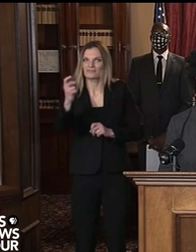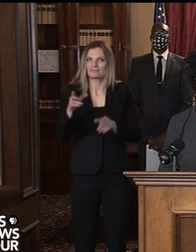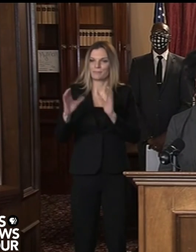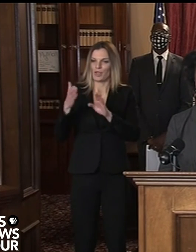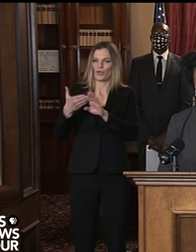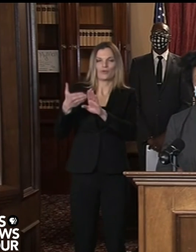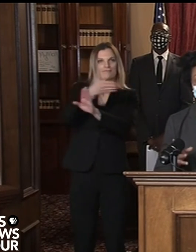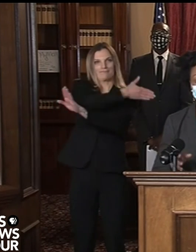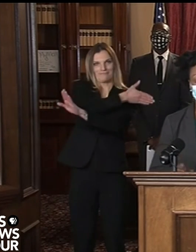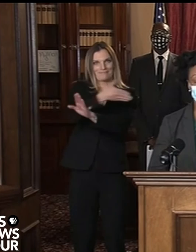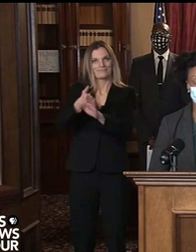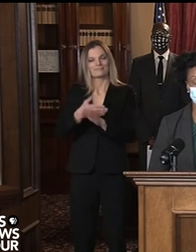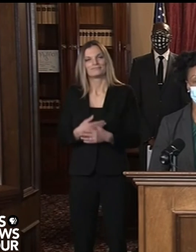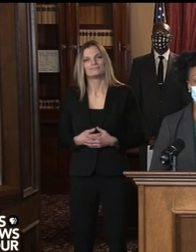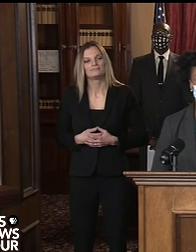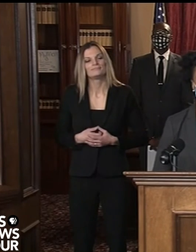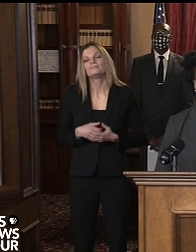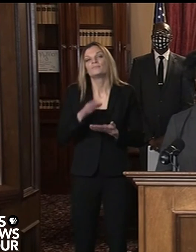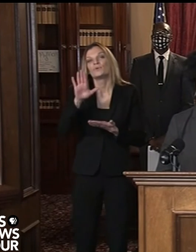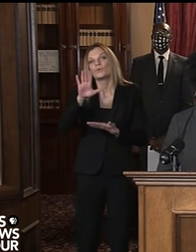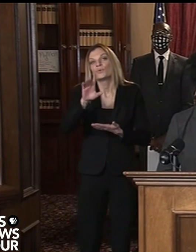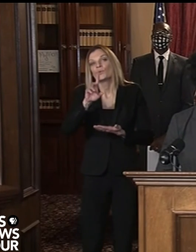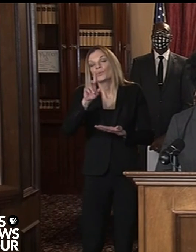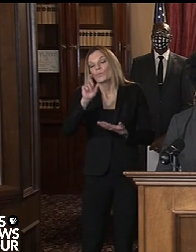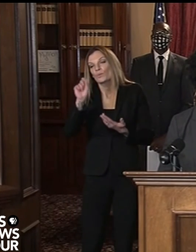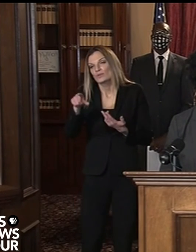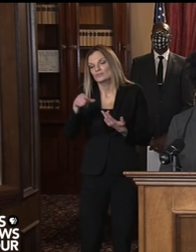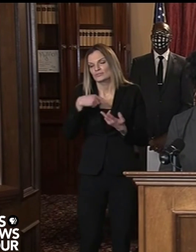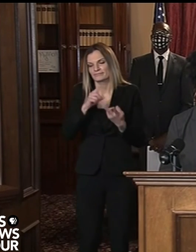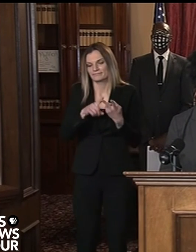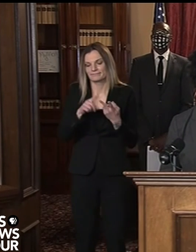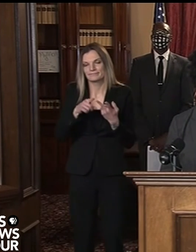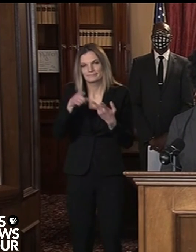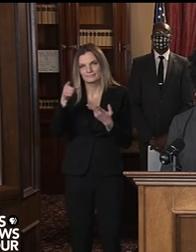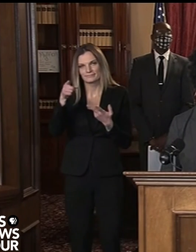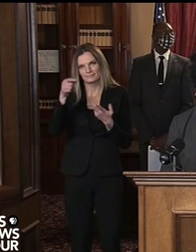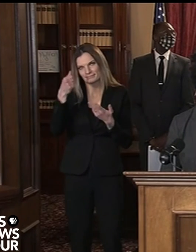pandemic started. So I'll talk about your second question, which I believe was